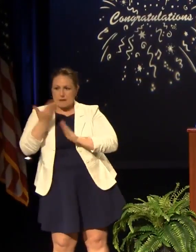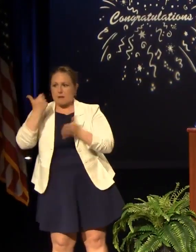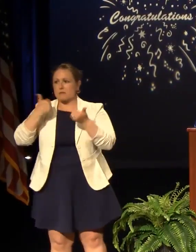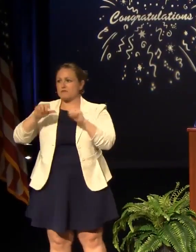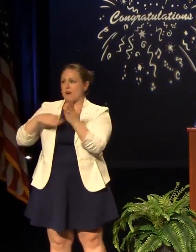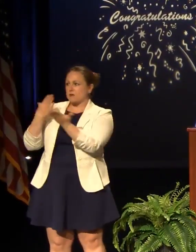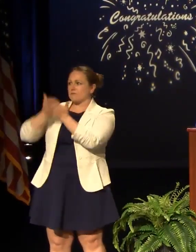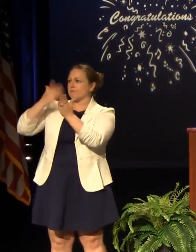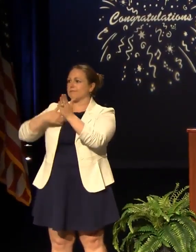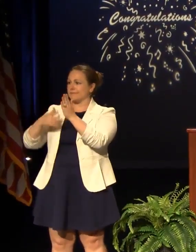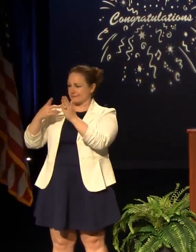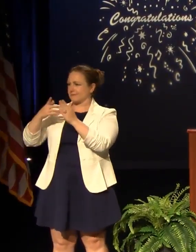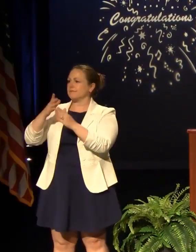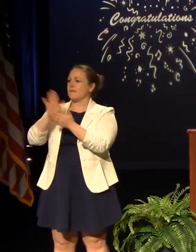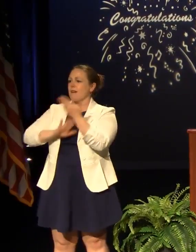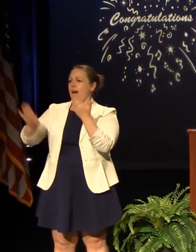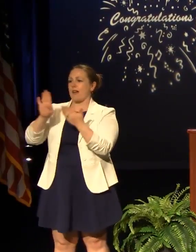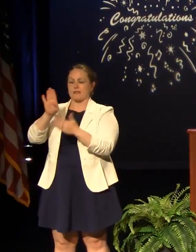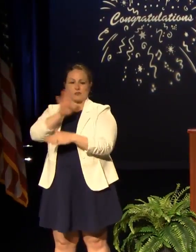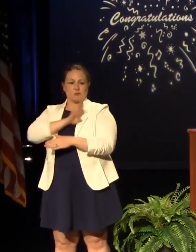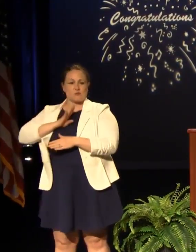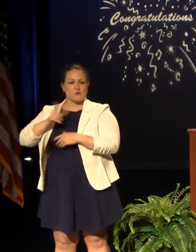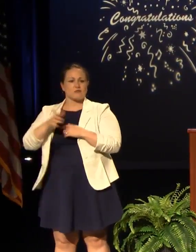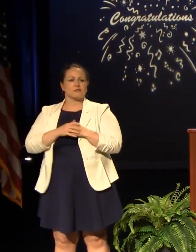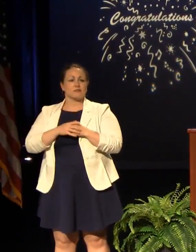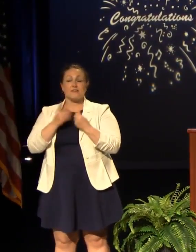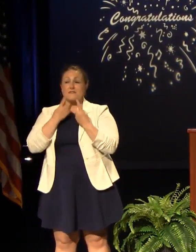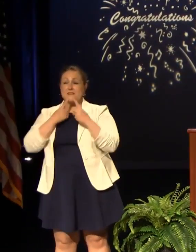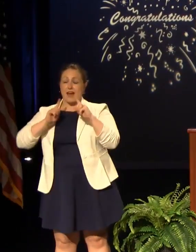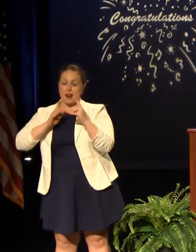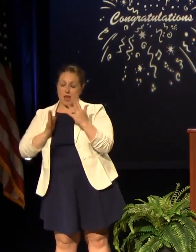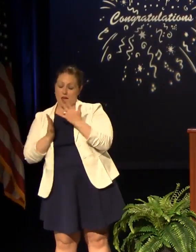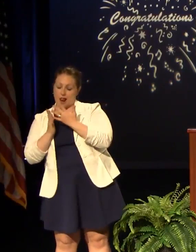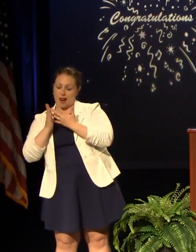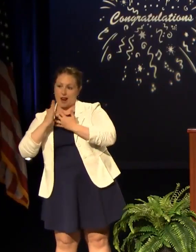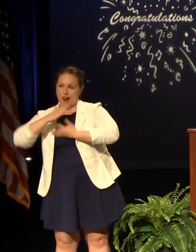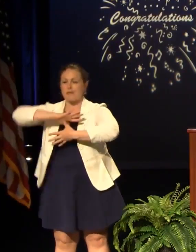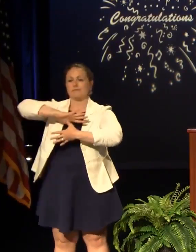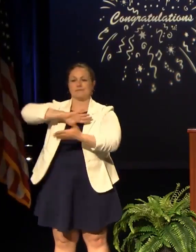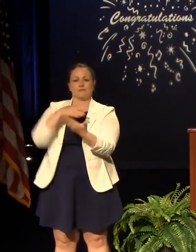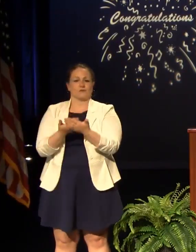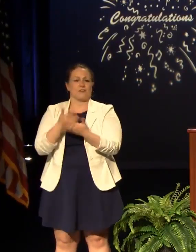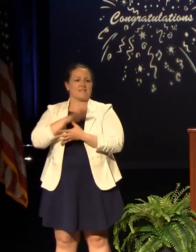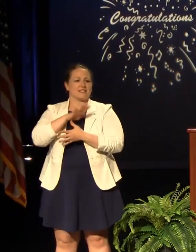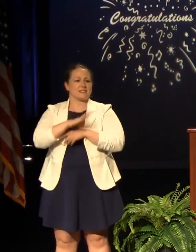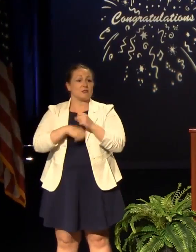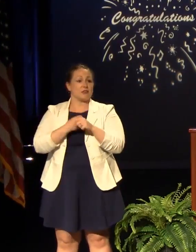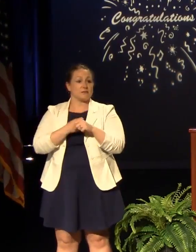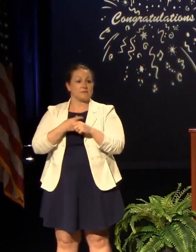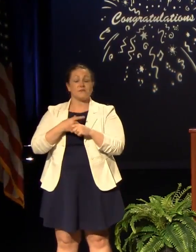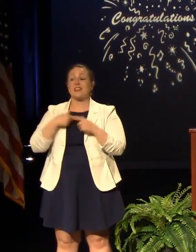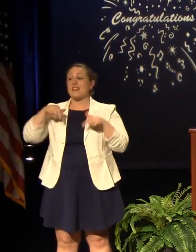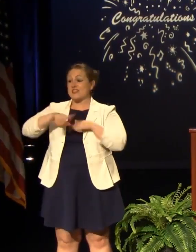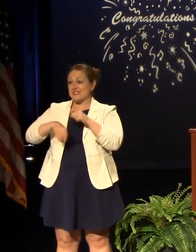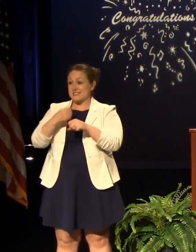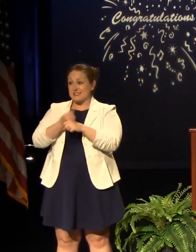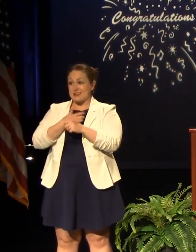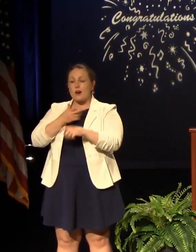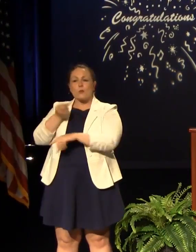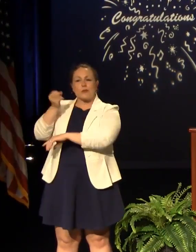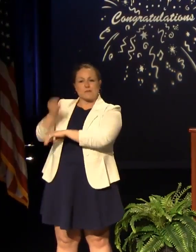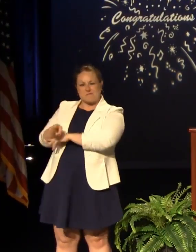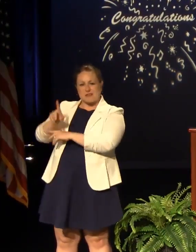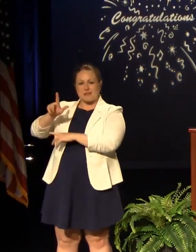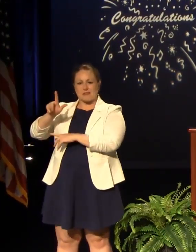After all of that, we finally made it to our senior year. This year alone, our Powderpuff team beat Lakeshore, again, might I